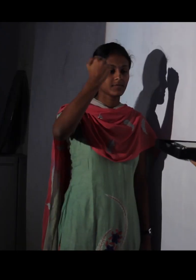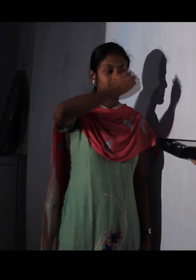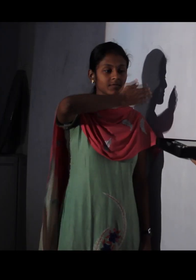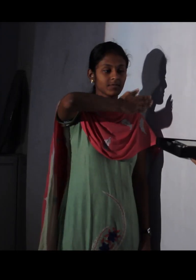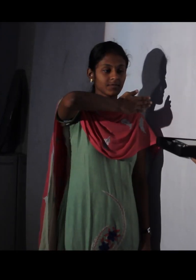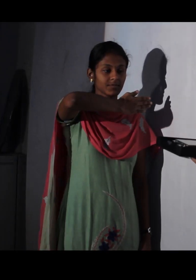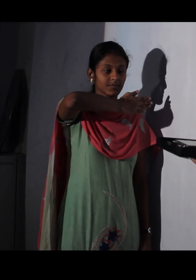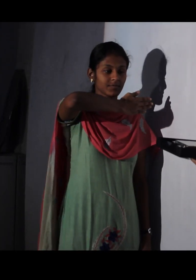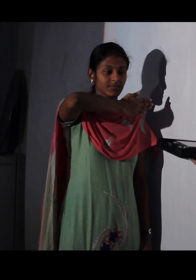can